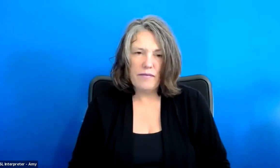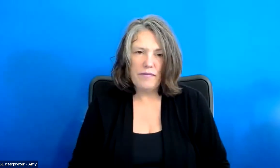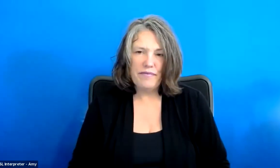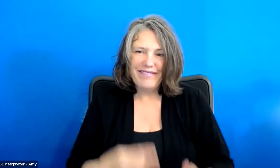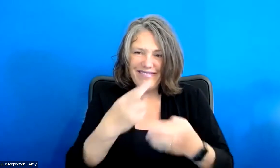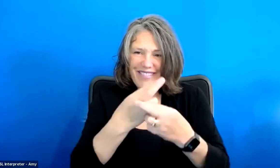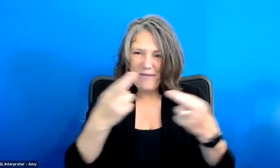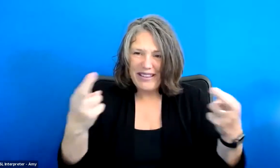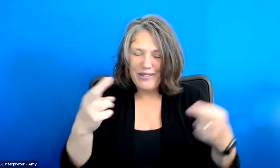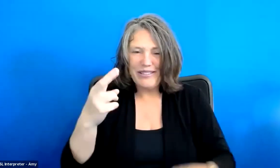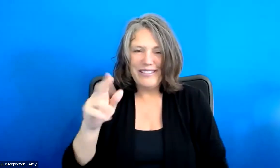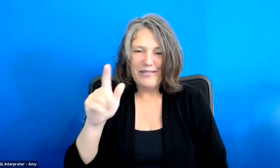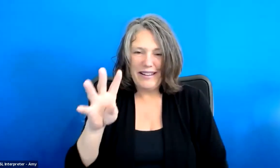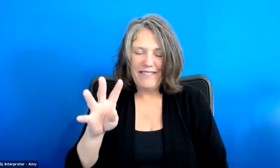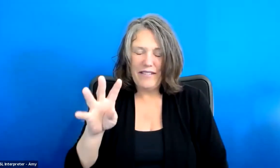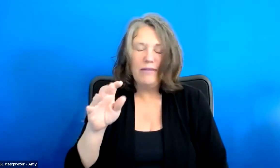Resources, 25.